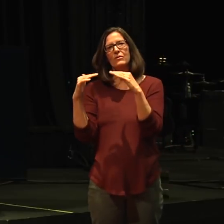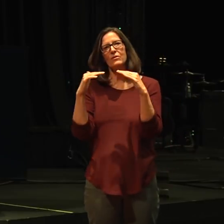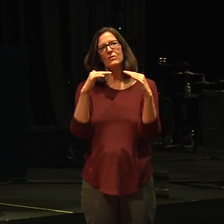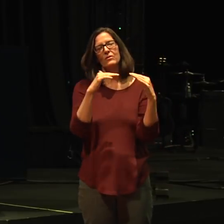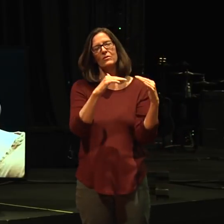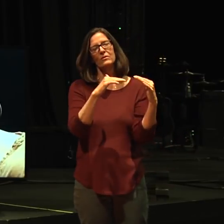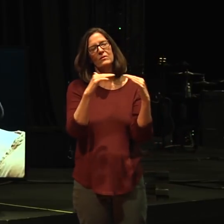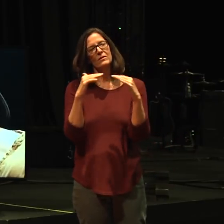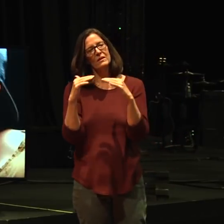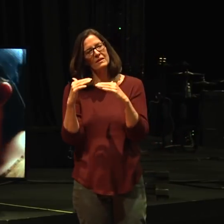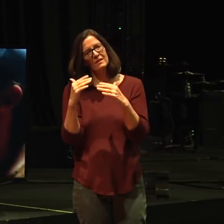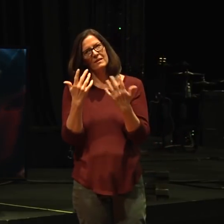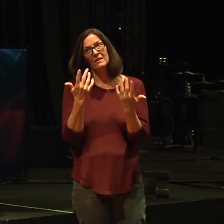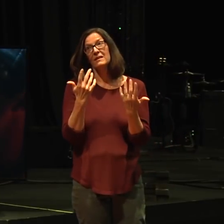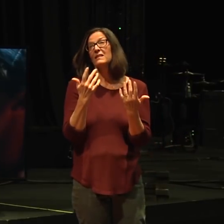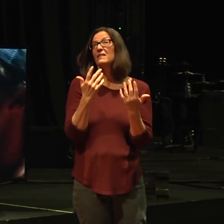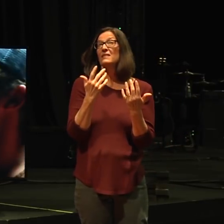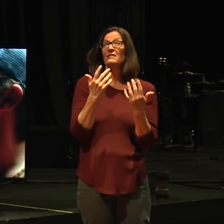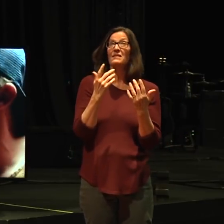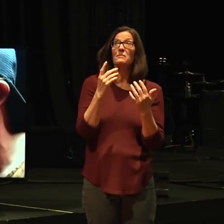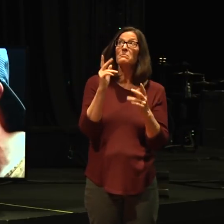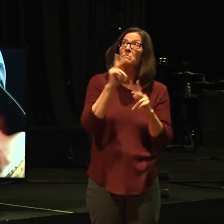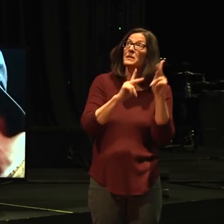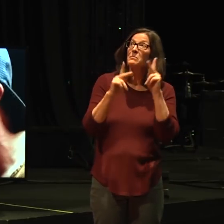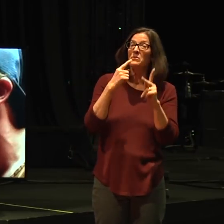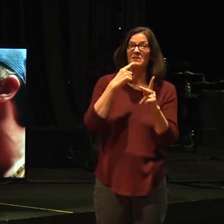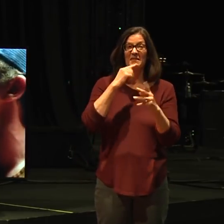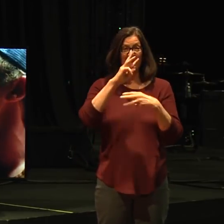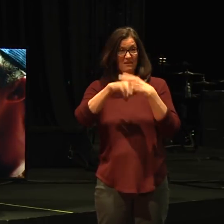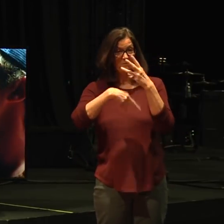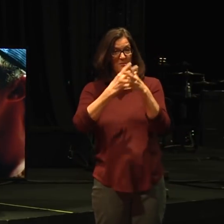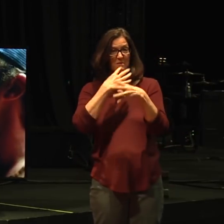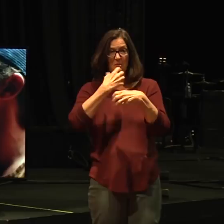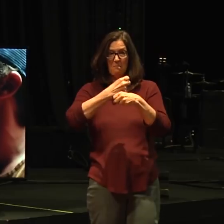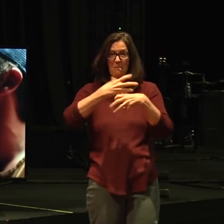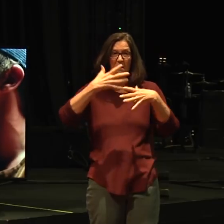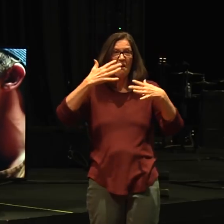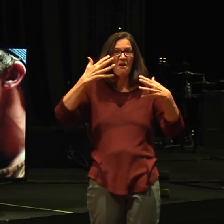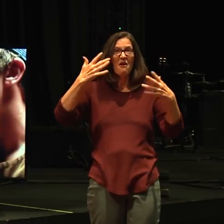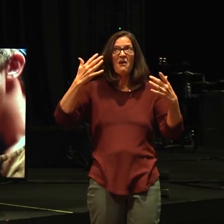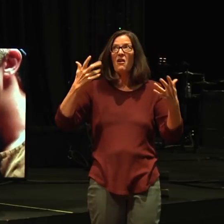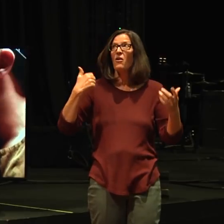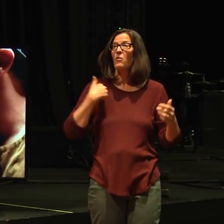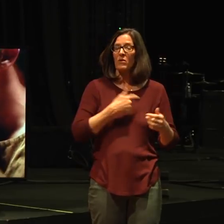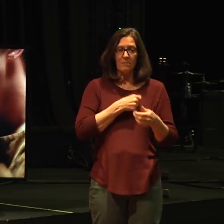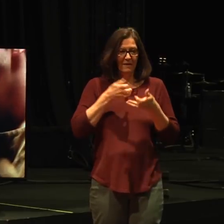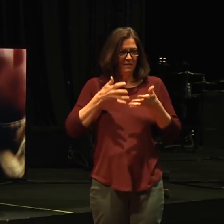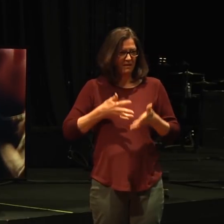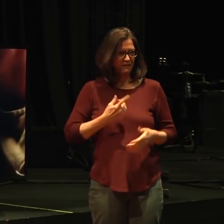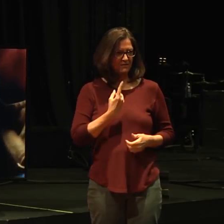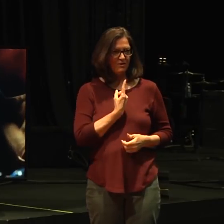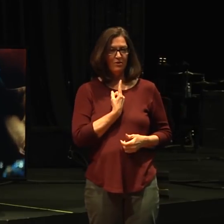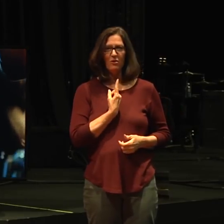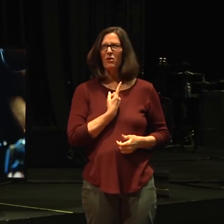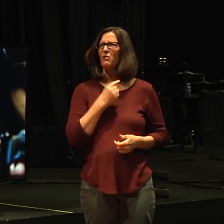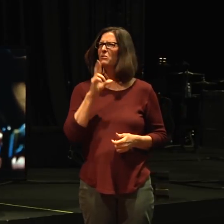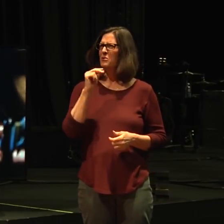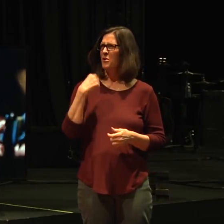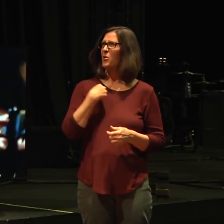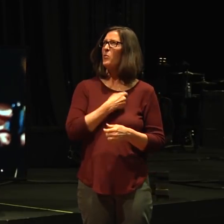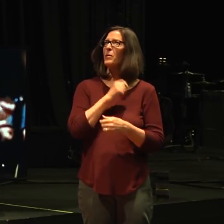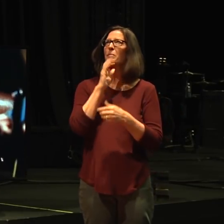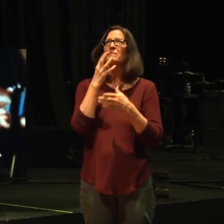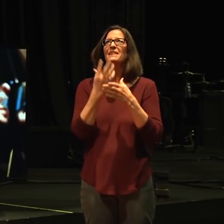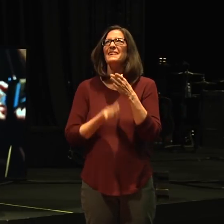They say the whole thing's gonna blow and we will all be left alone. No, we'll be dead and we